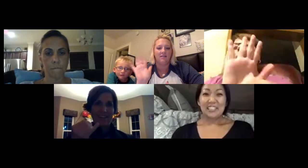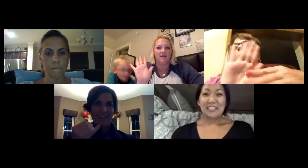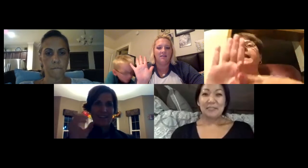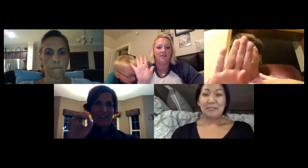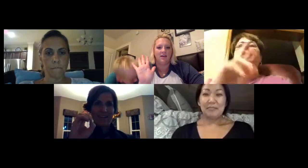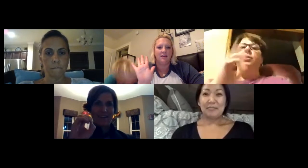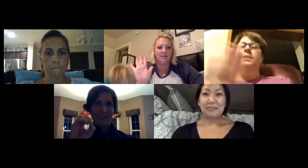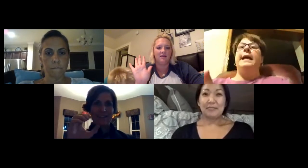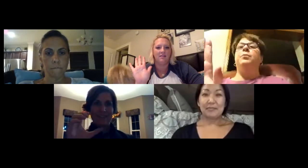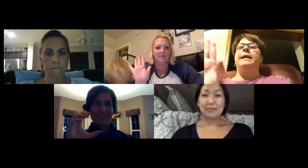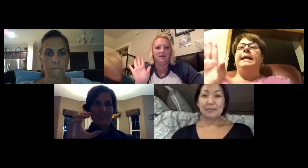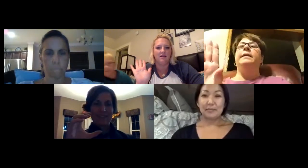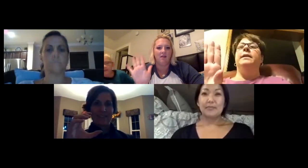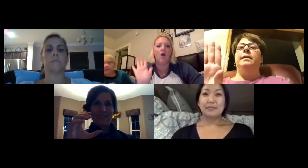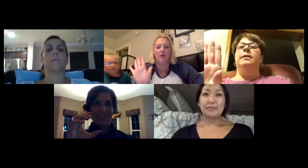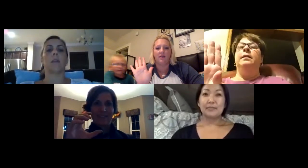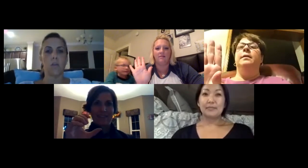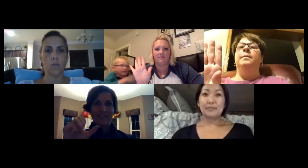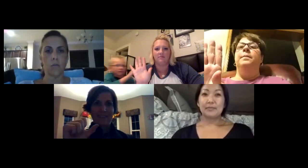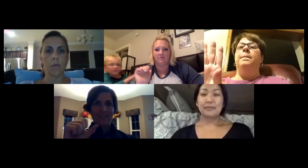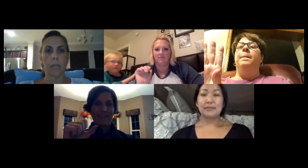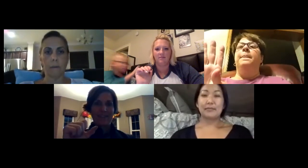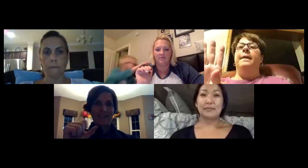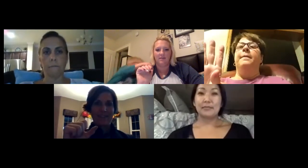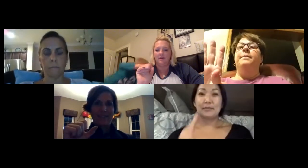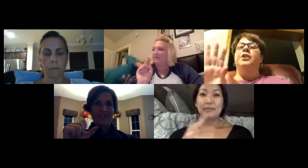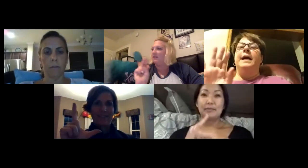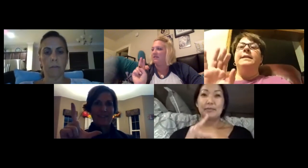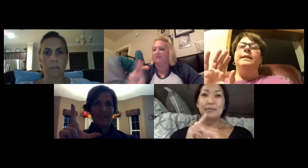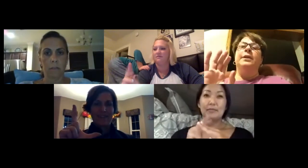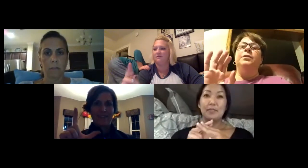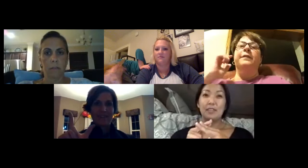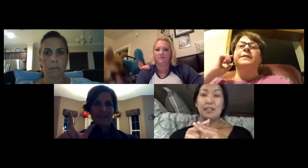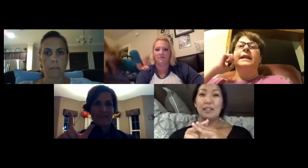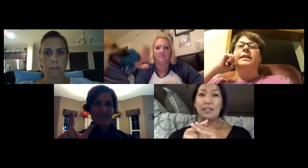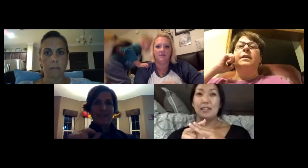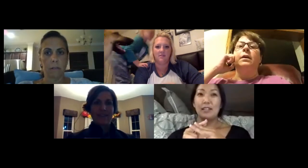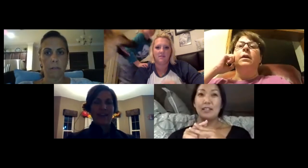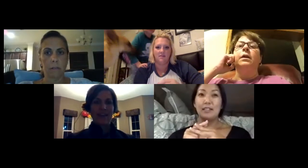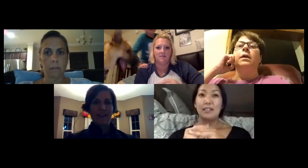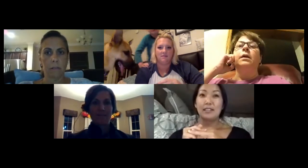you'll sign right-handed. okay. Yeah. Jocelyn, are you left-handed?